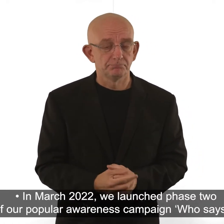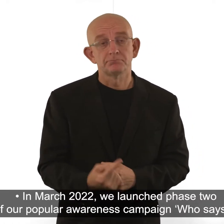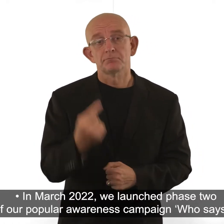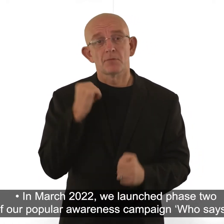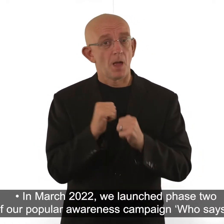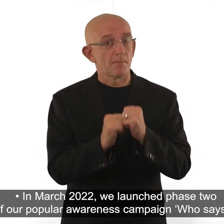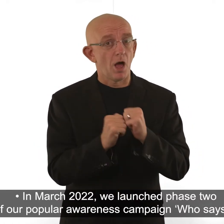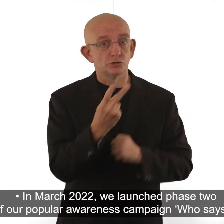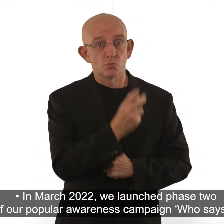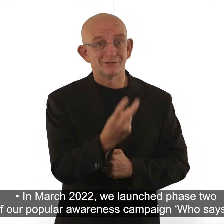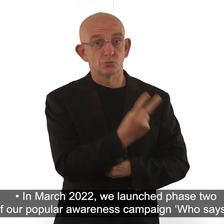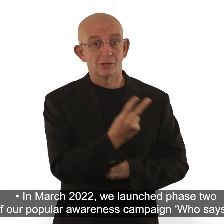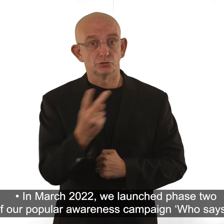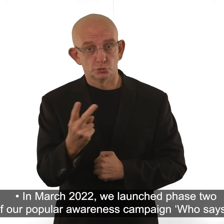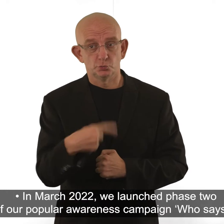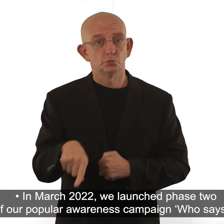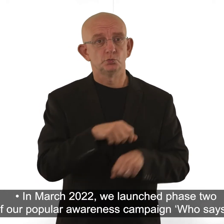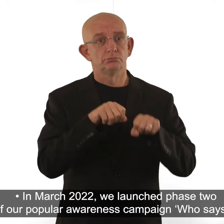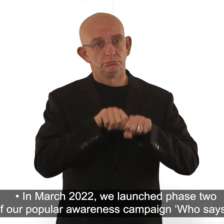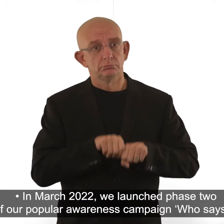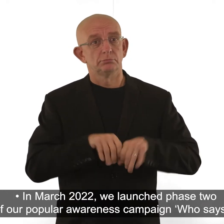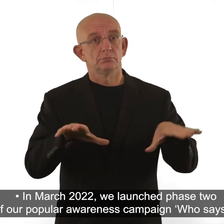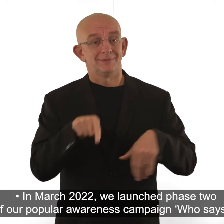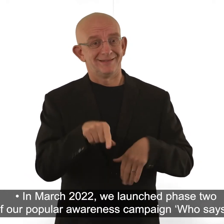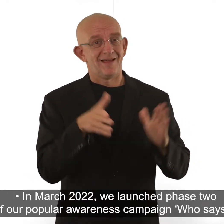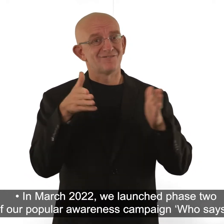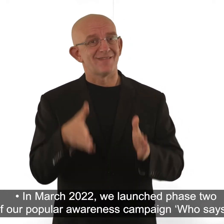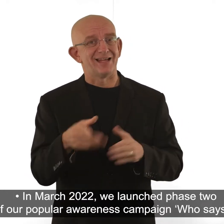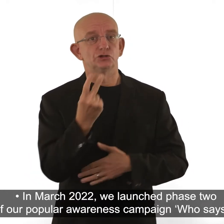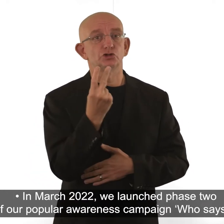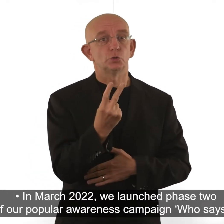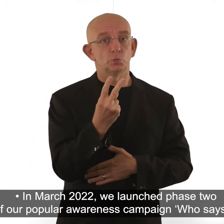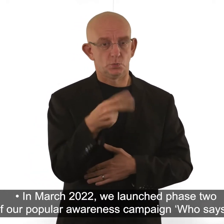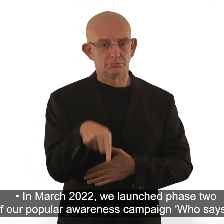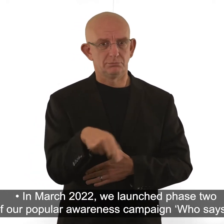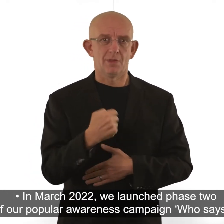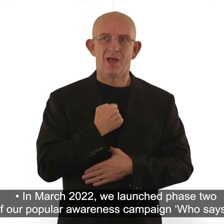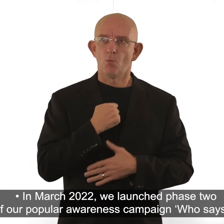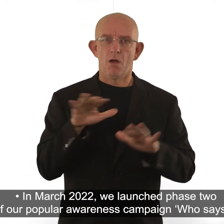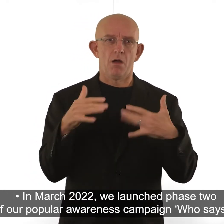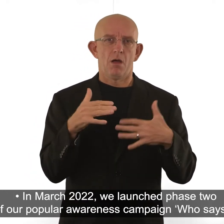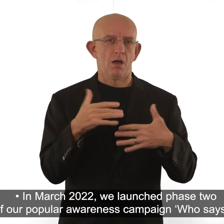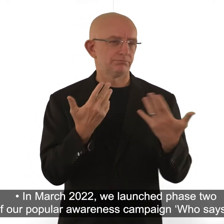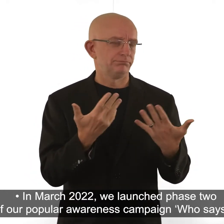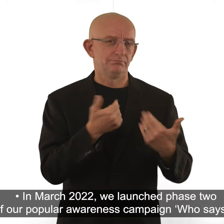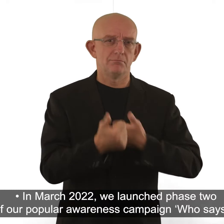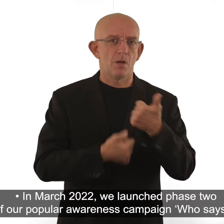In March 2022, we launched Phase 2 of our popular awareness campaign, Who